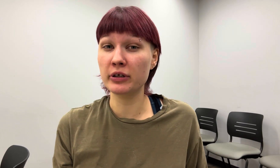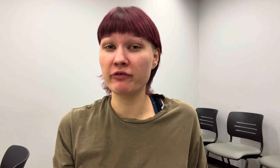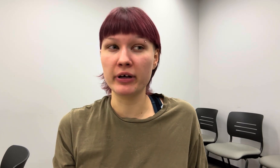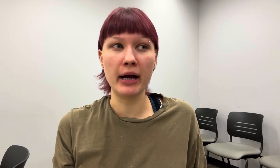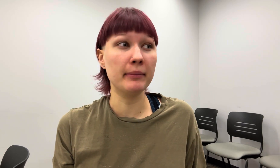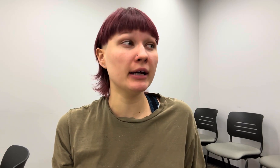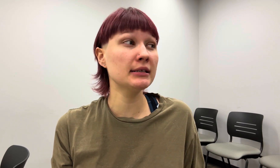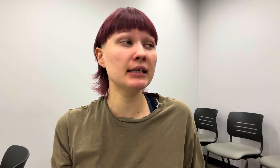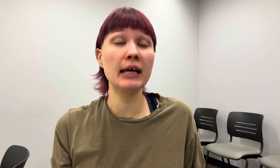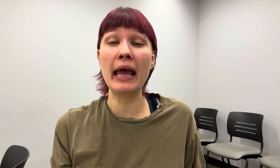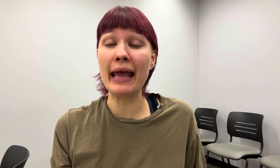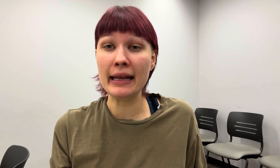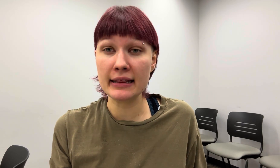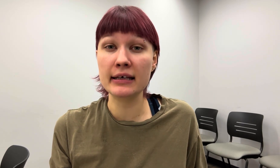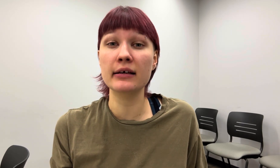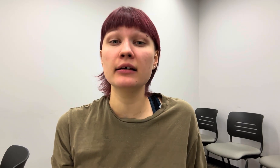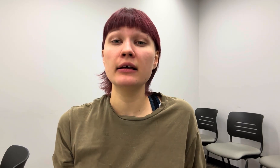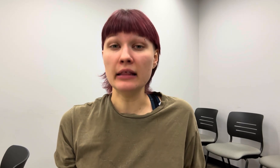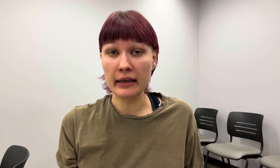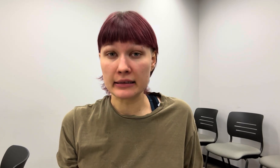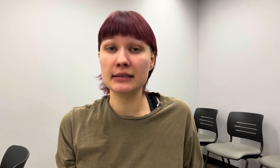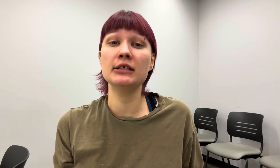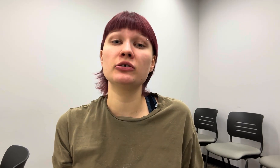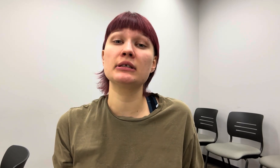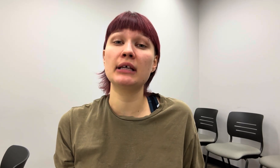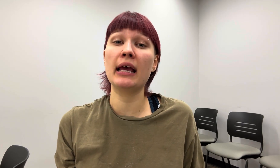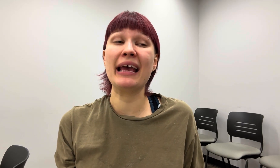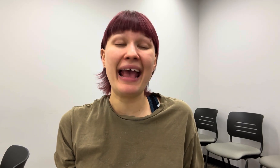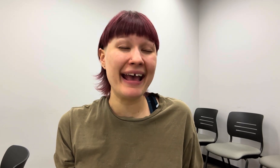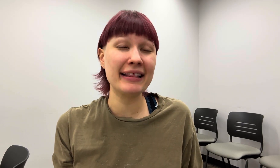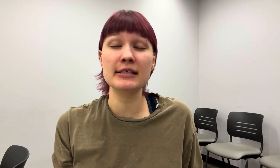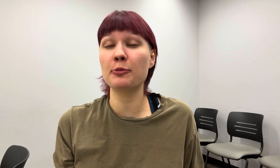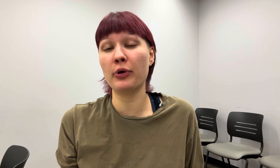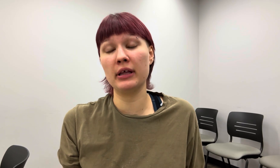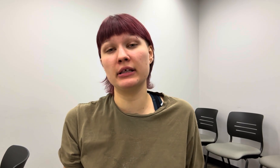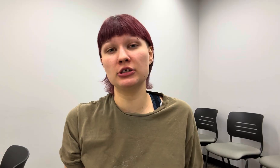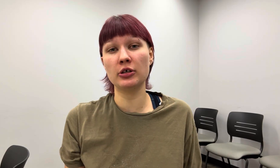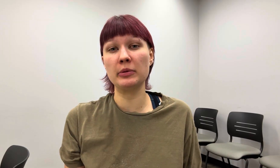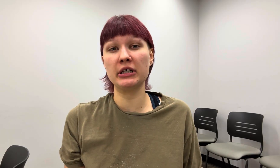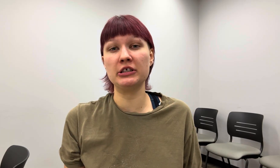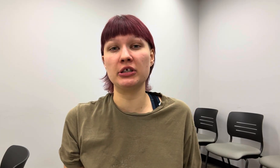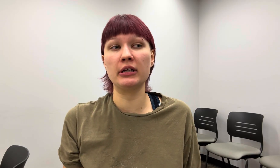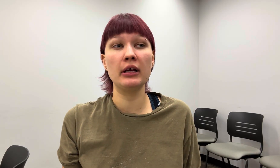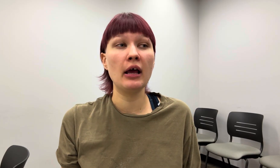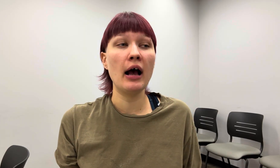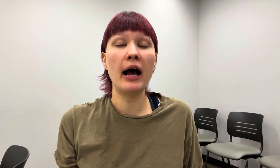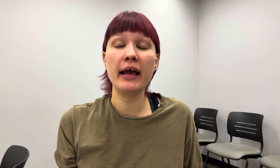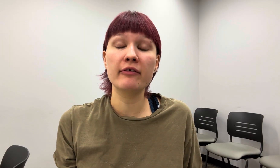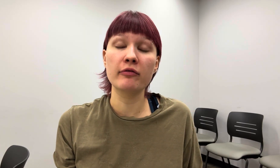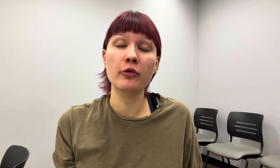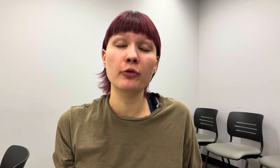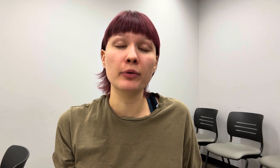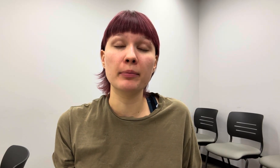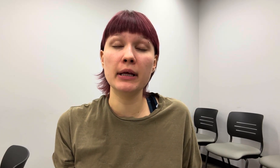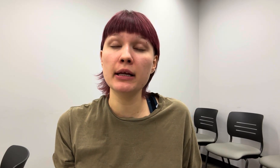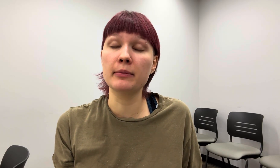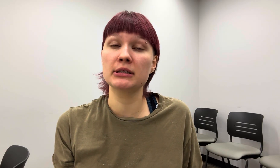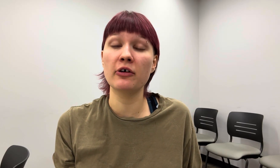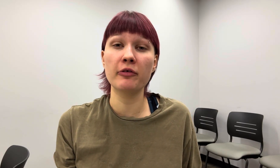free. I'm not saying anything that the teacher is saying at this point in the interpretation. I have repeated myself a